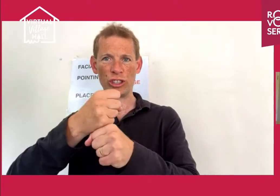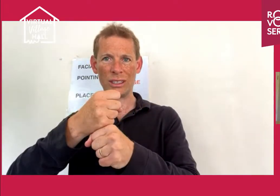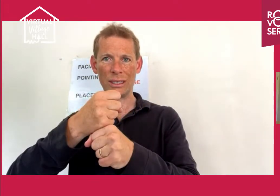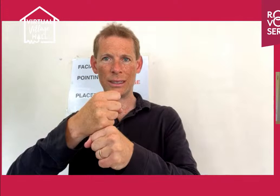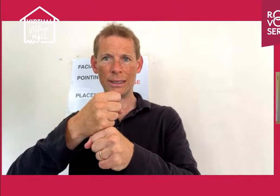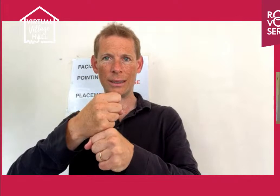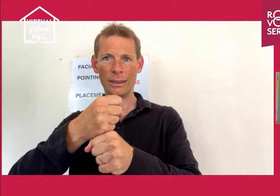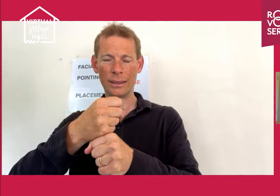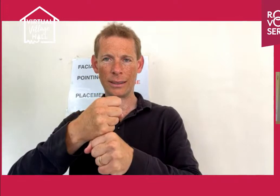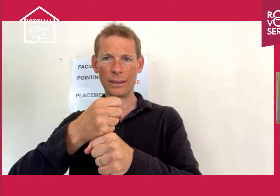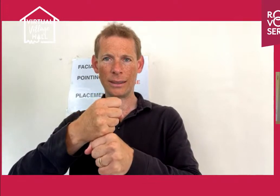G,